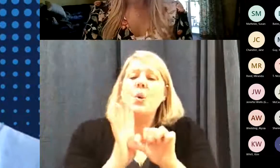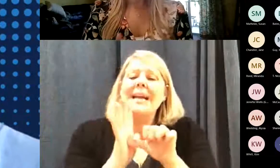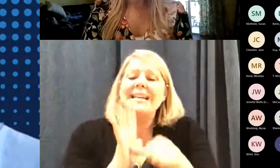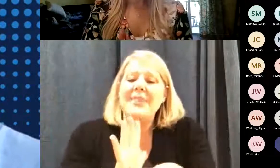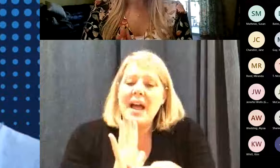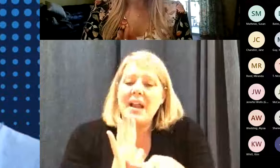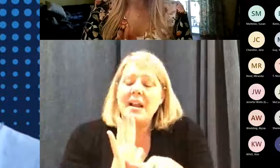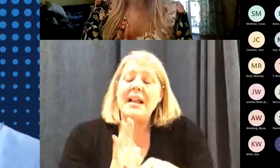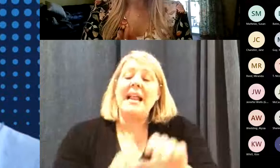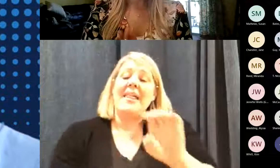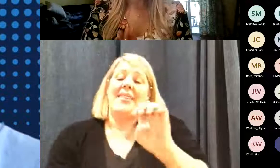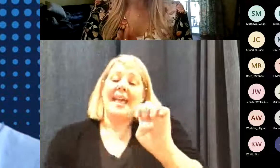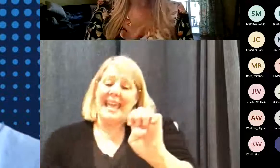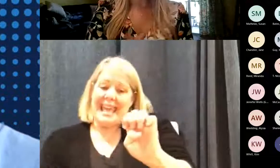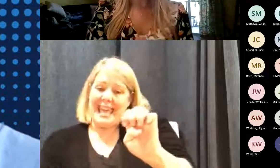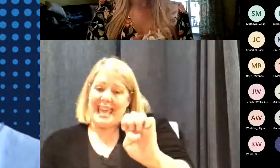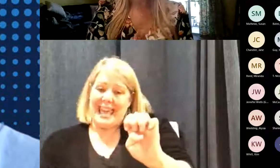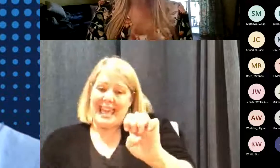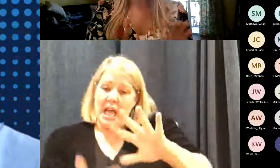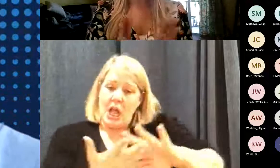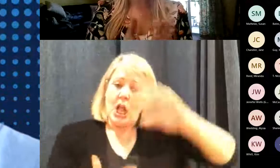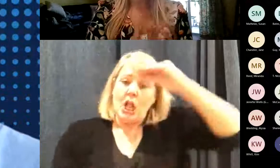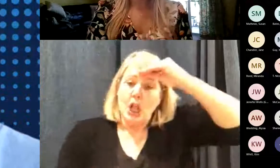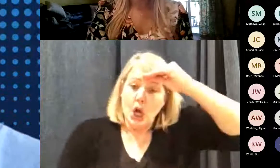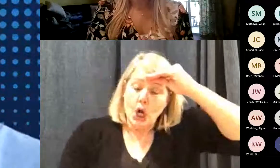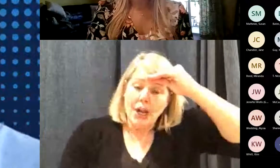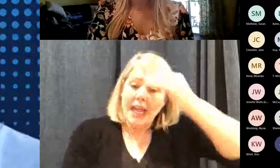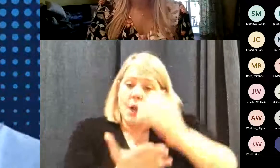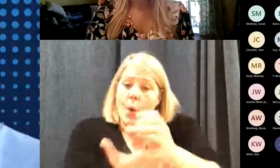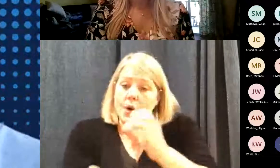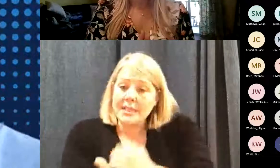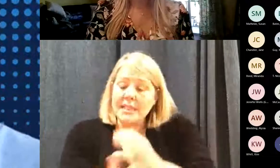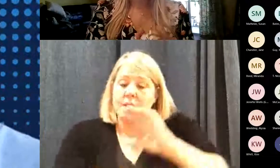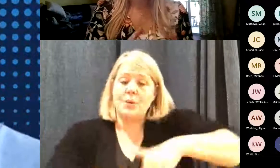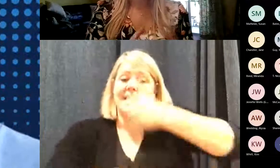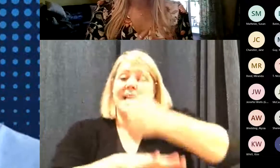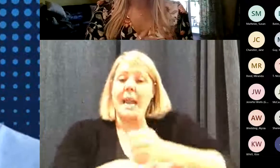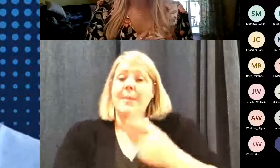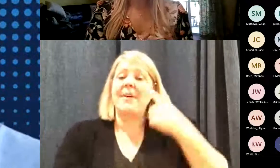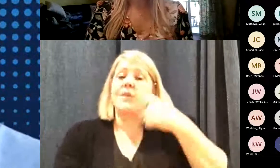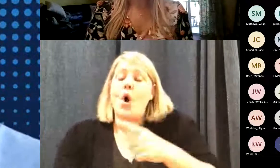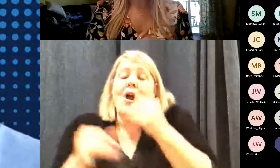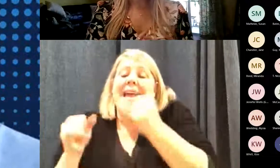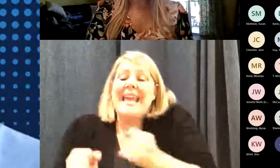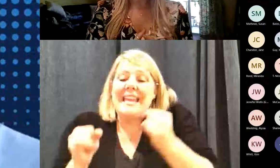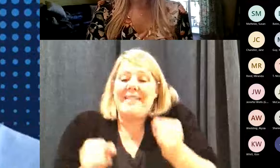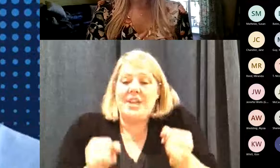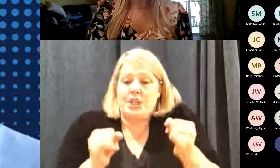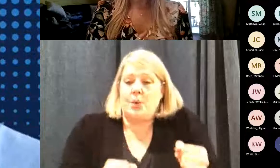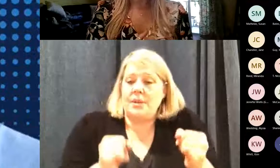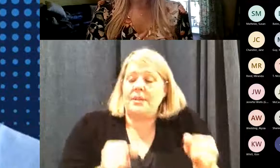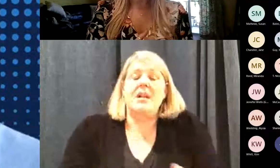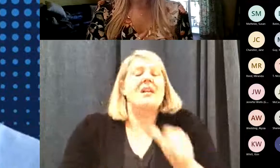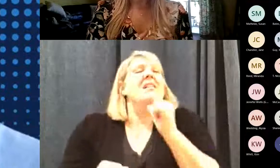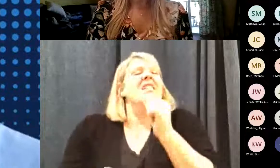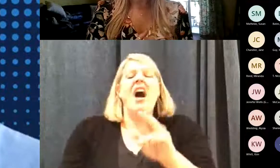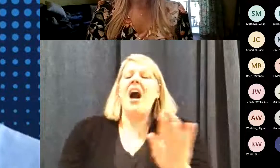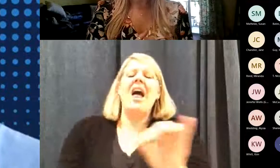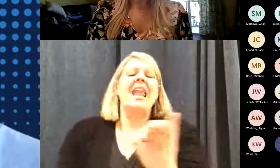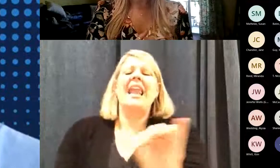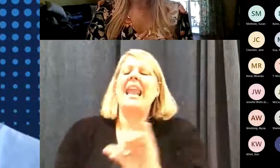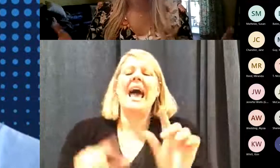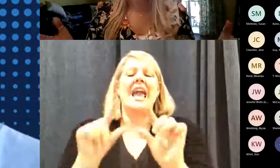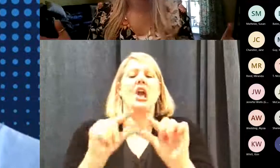e-learning courses, the DirectSTEP courses, were set up to be taken by individuals. Like Joe said, it is not something that you are going